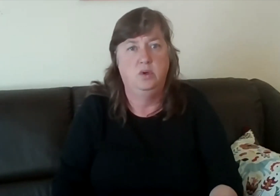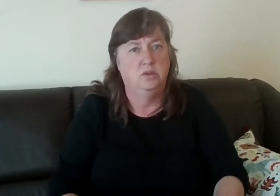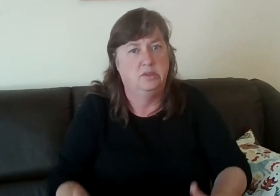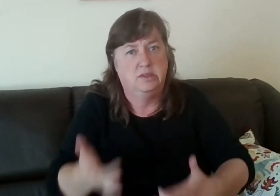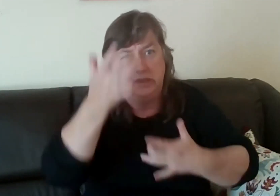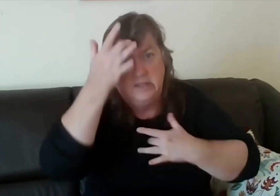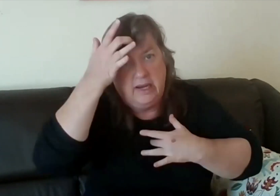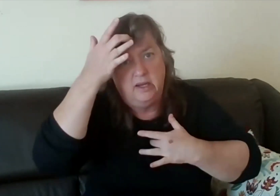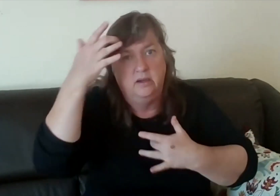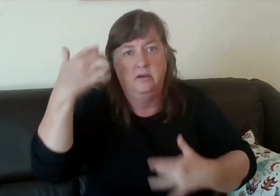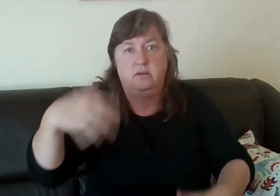Sick.